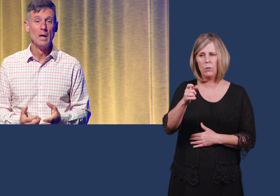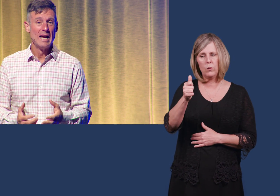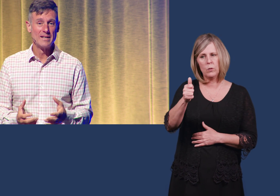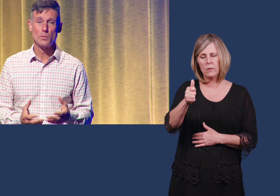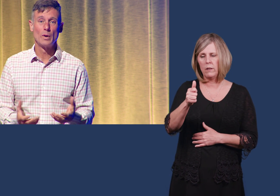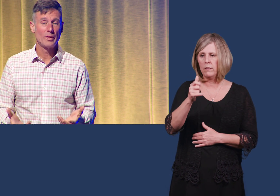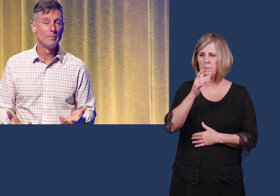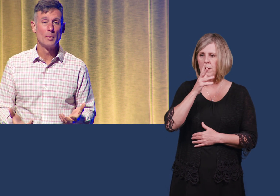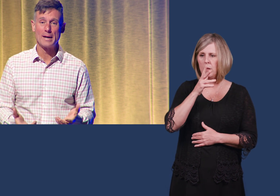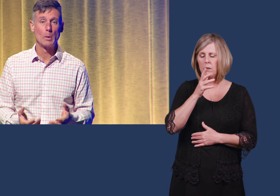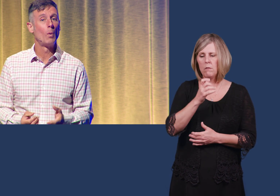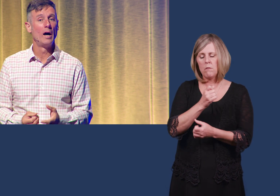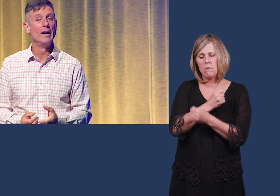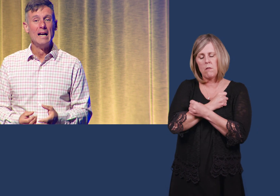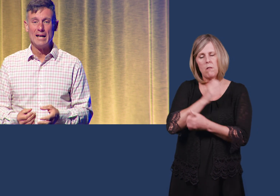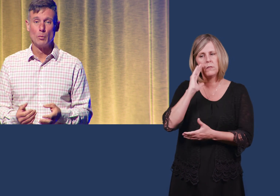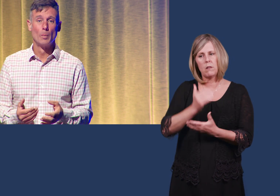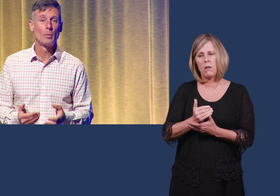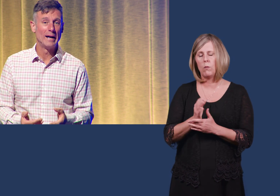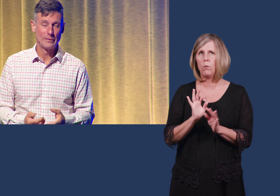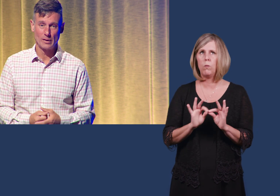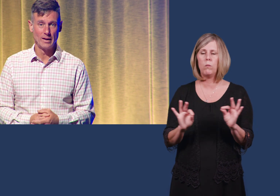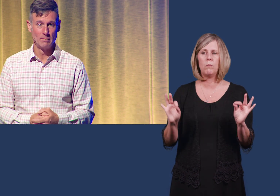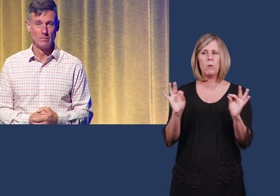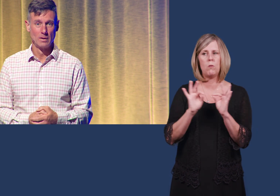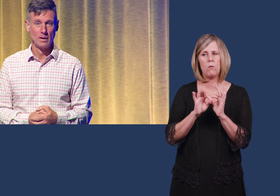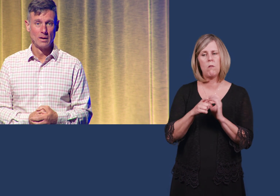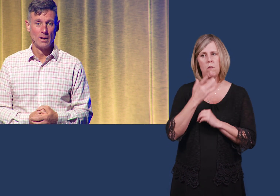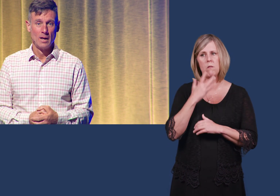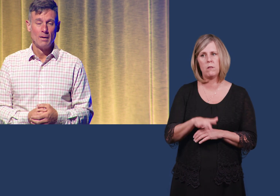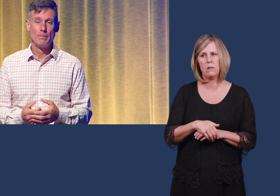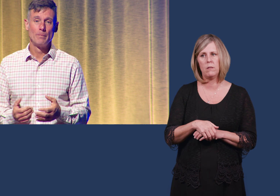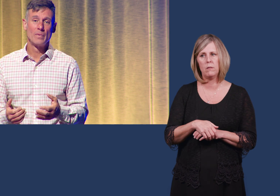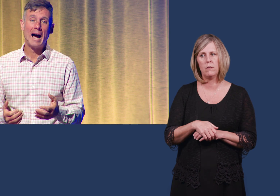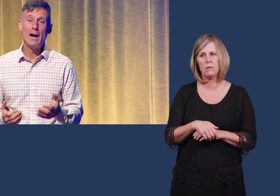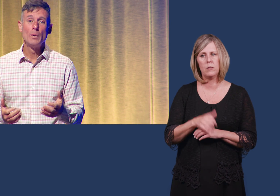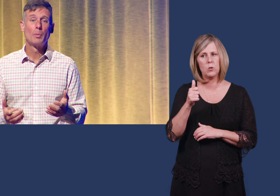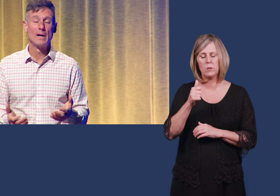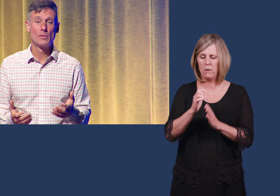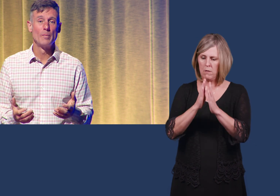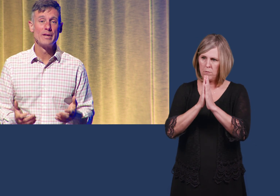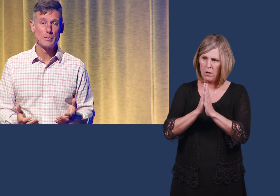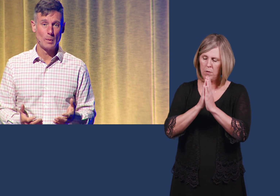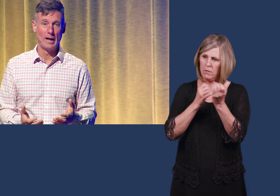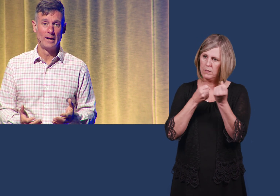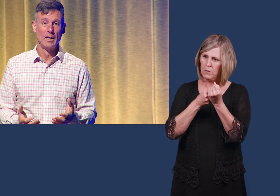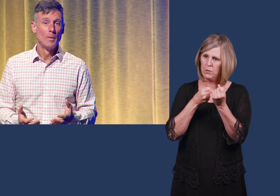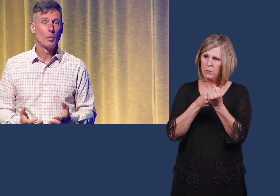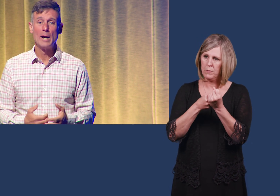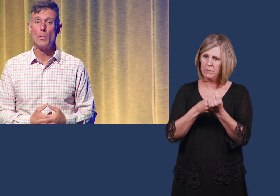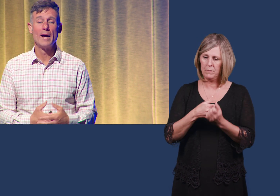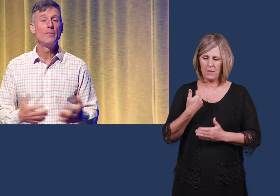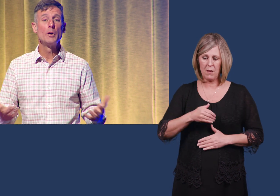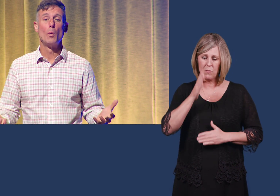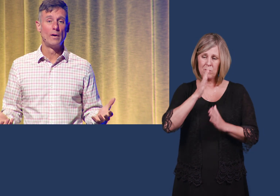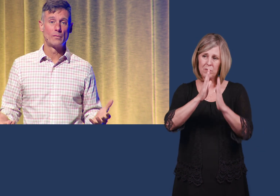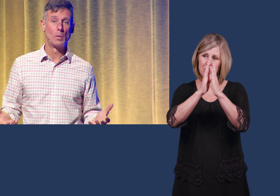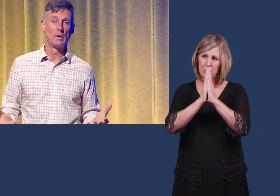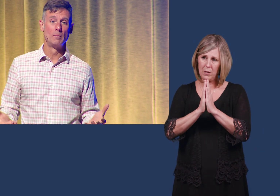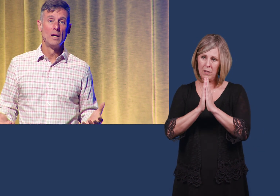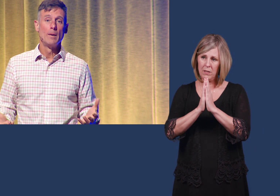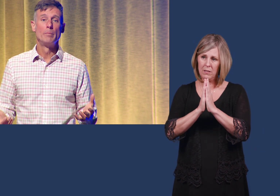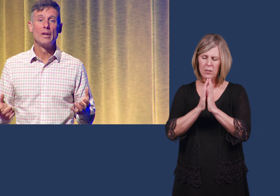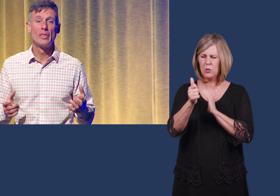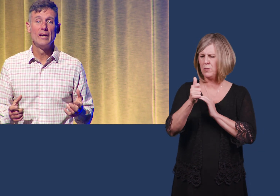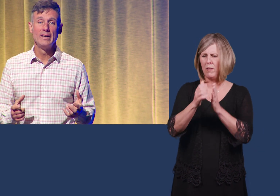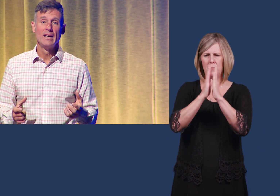do and is with him no matter what and will pray for him. I would pray for him this way. Pray whatever you want for